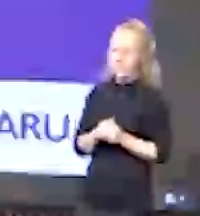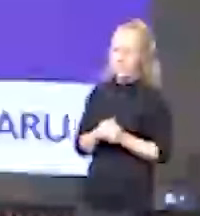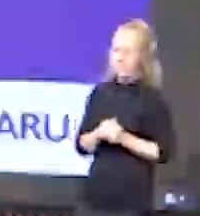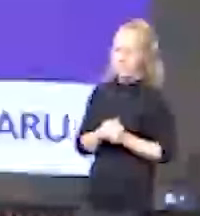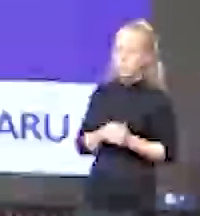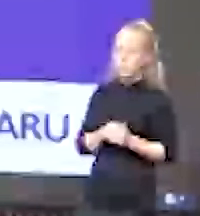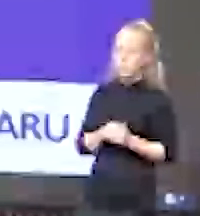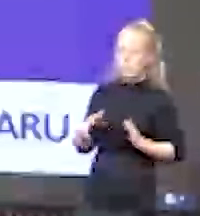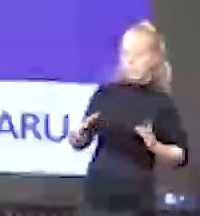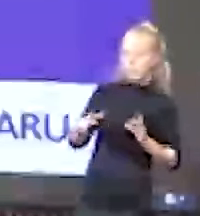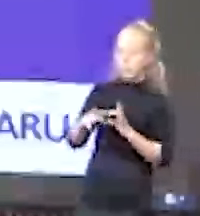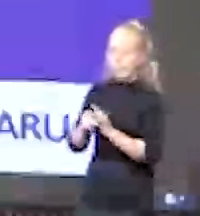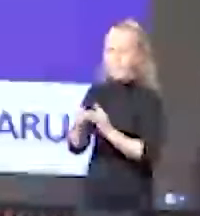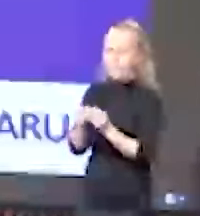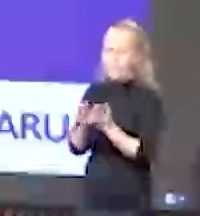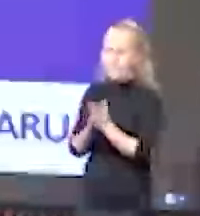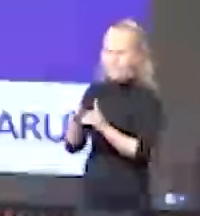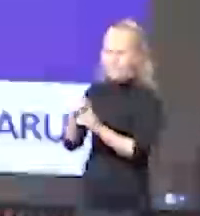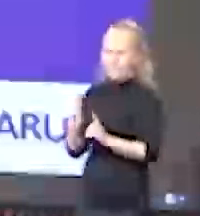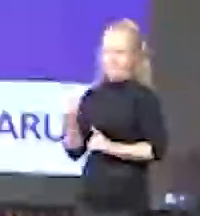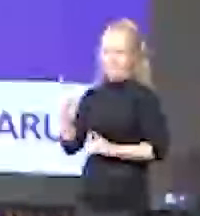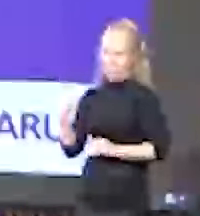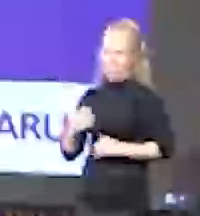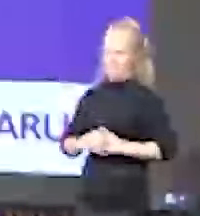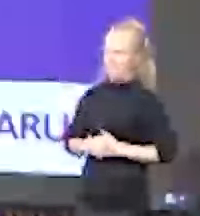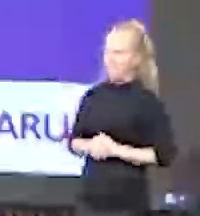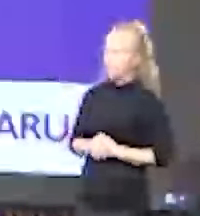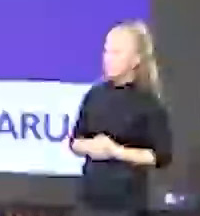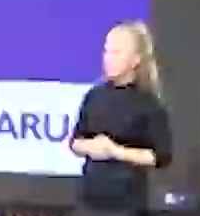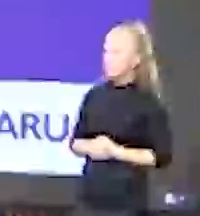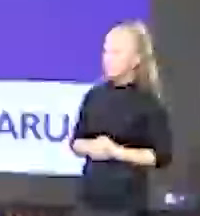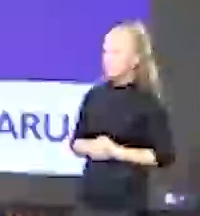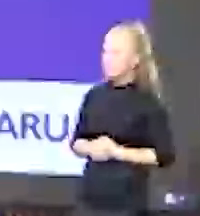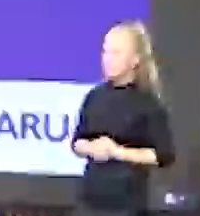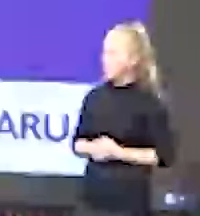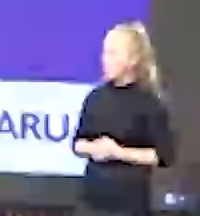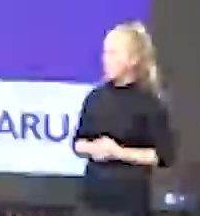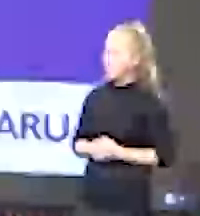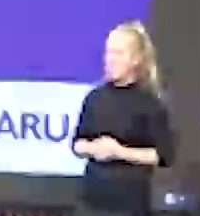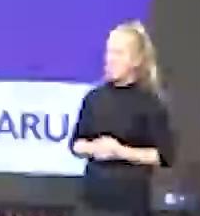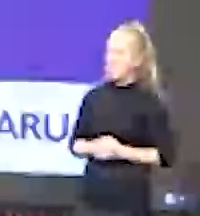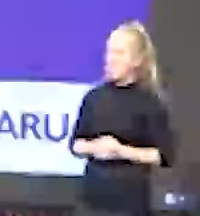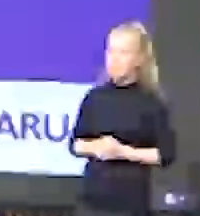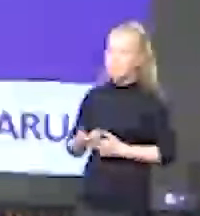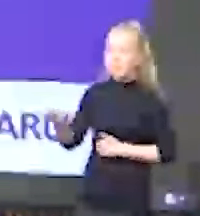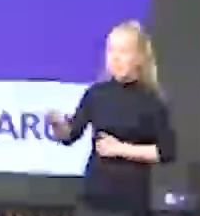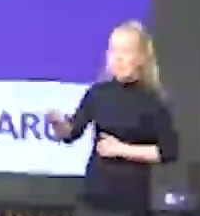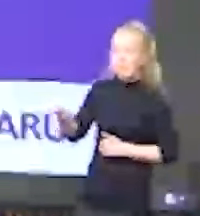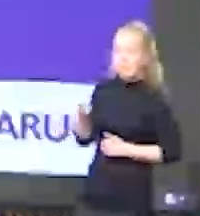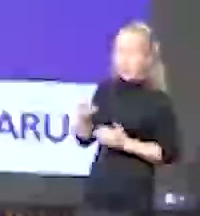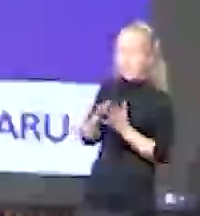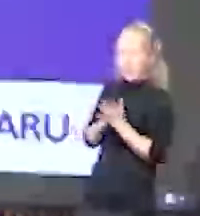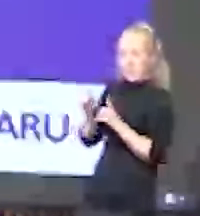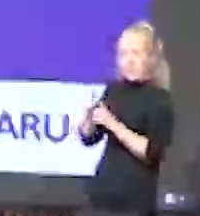be an advocate on your behalf. Really good way to do it. Bringing them out into their community as well, having something to show them at a local